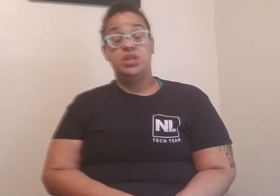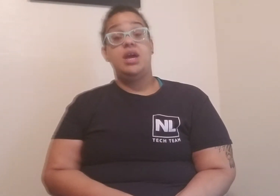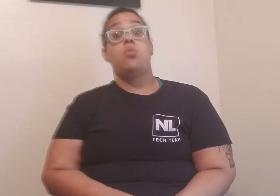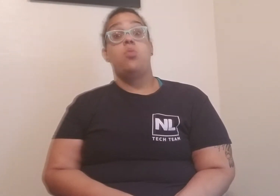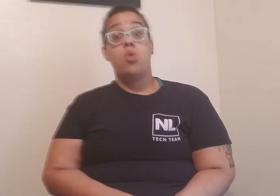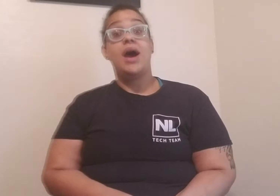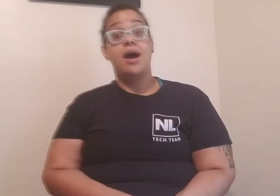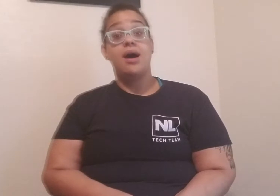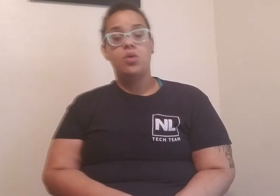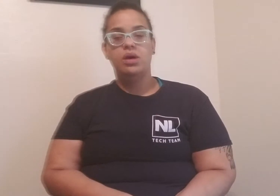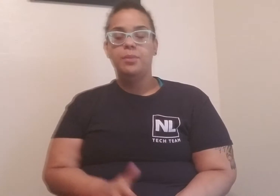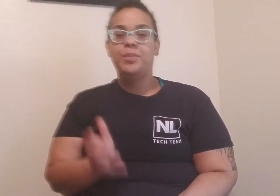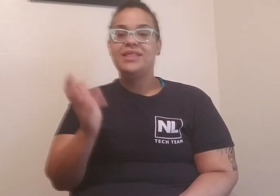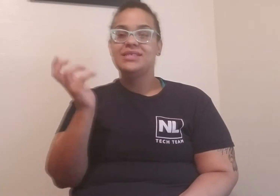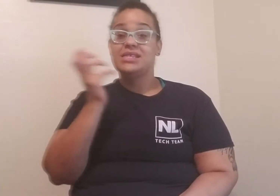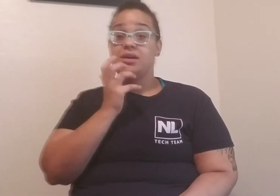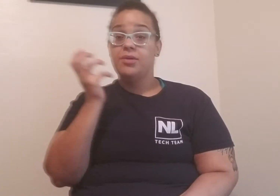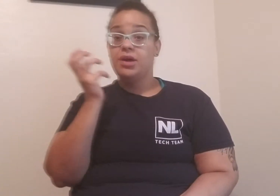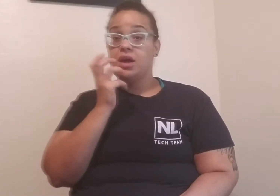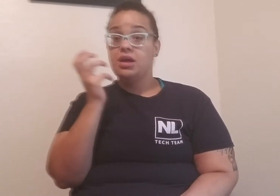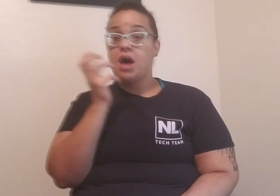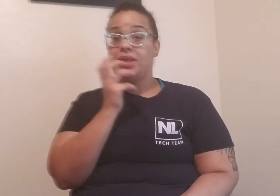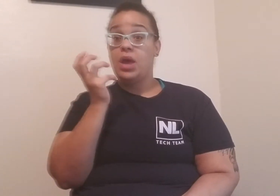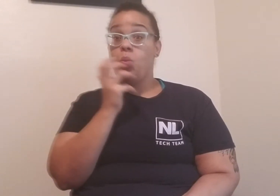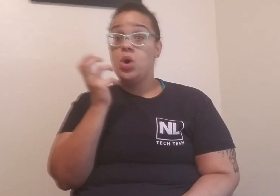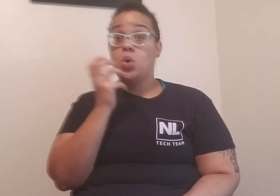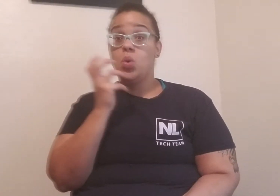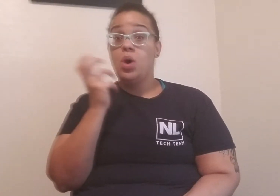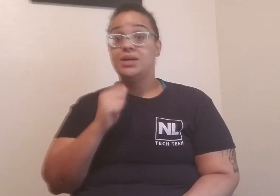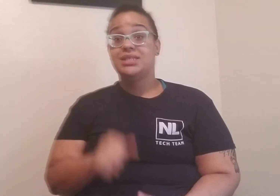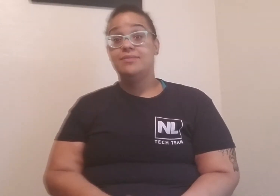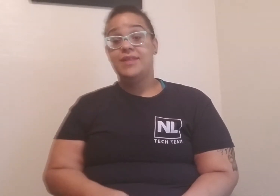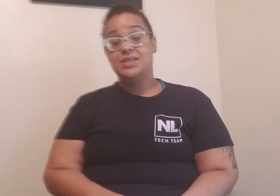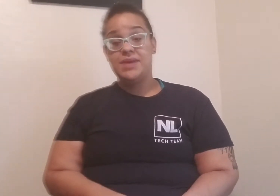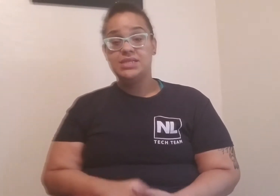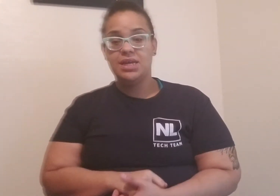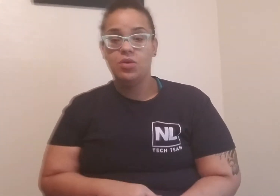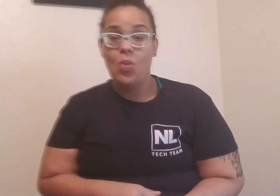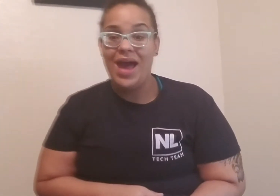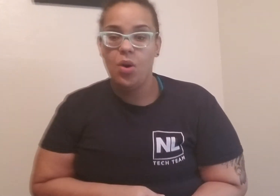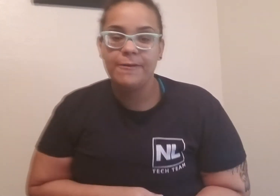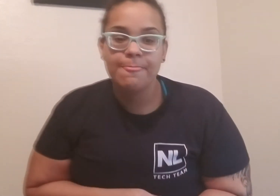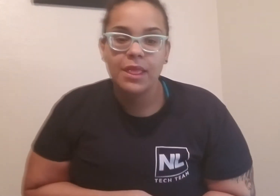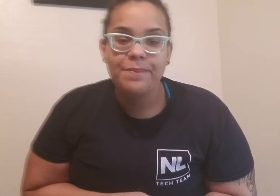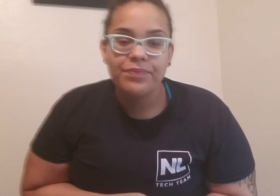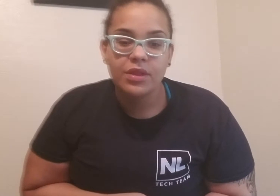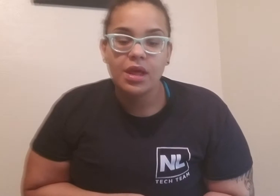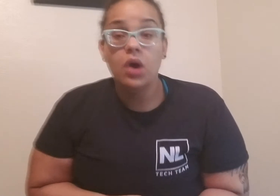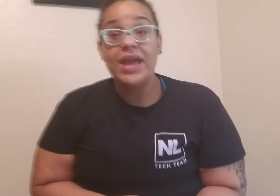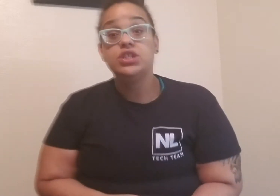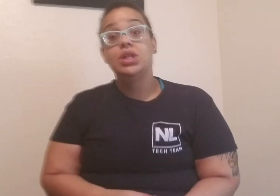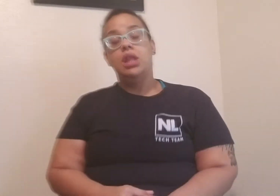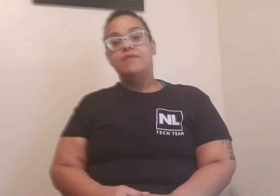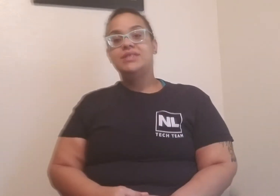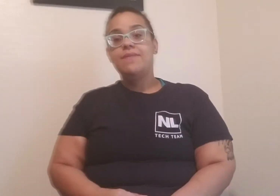like wow. But this is a common like whoa, awesome, that's amazing, wow. Okay, to love